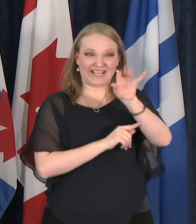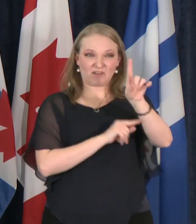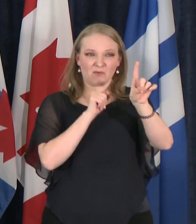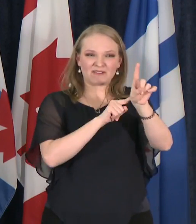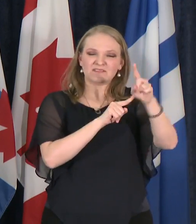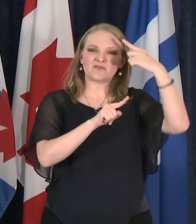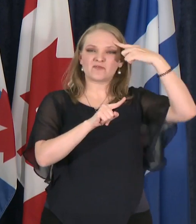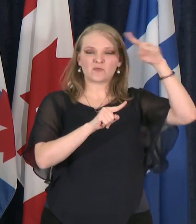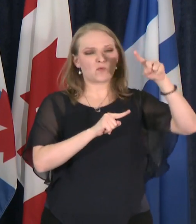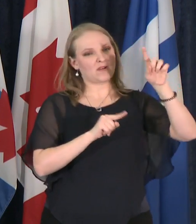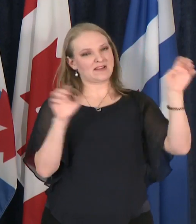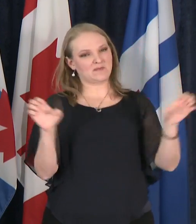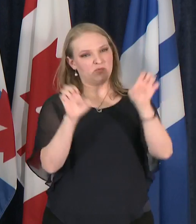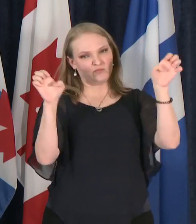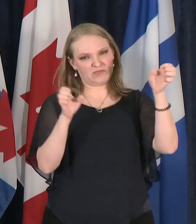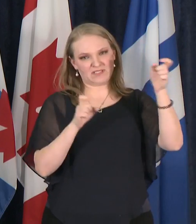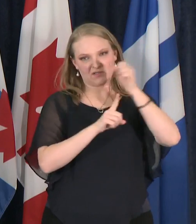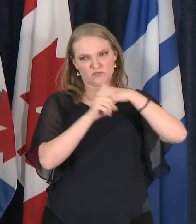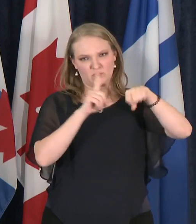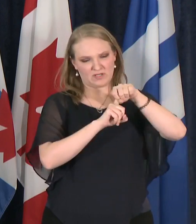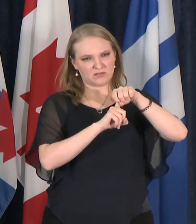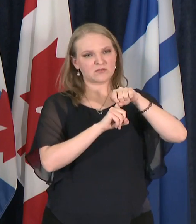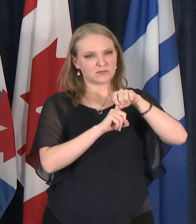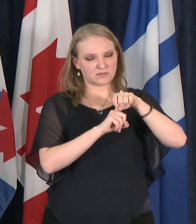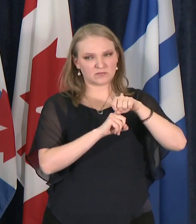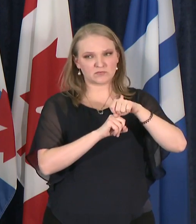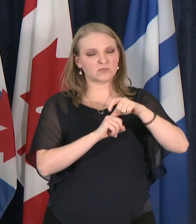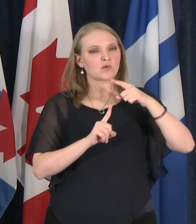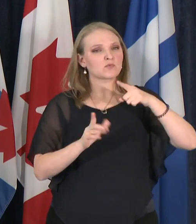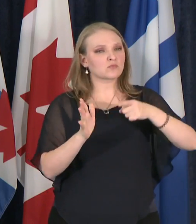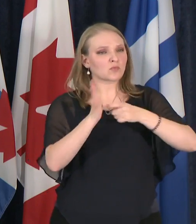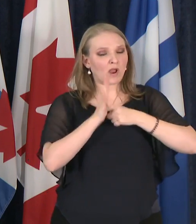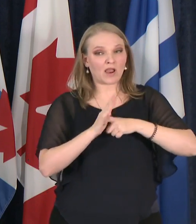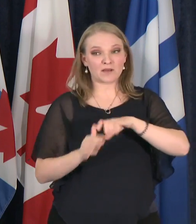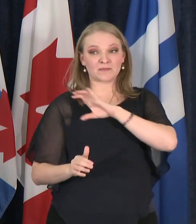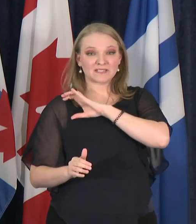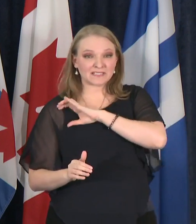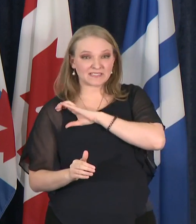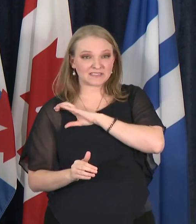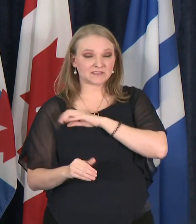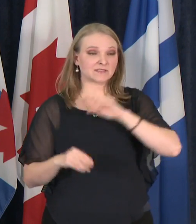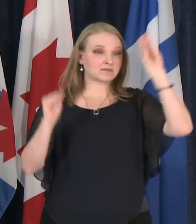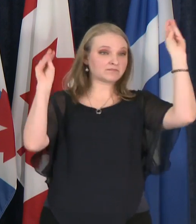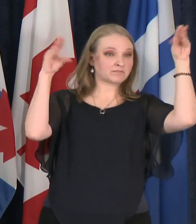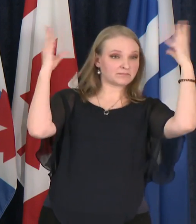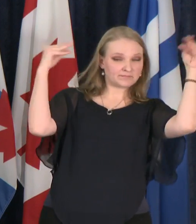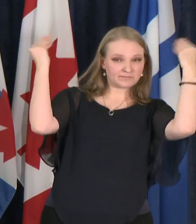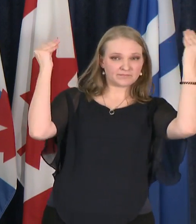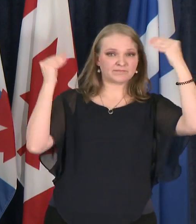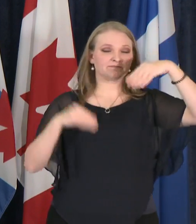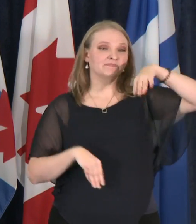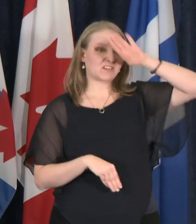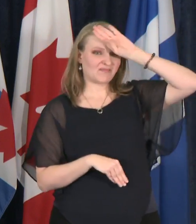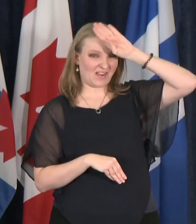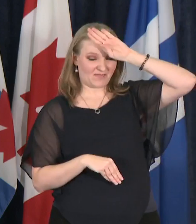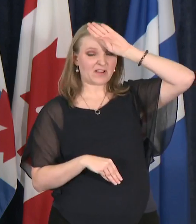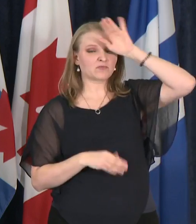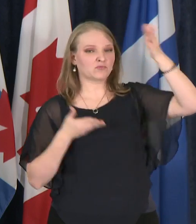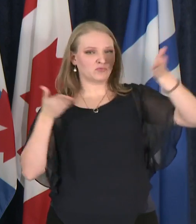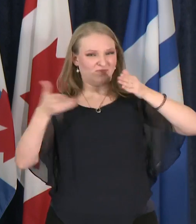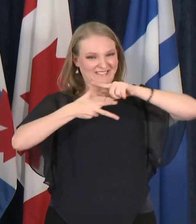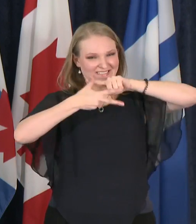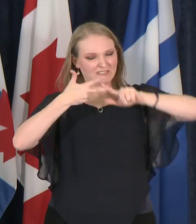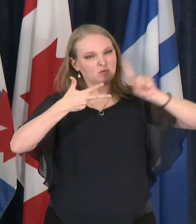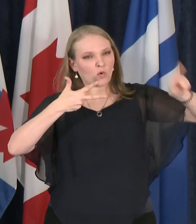use in emergency situations requiring response by Toronto Police, Toronto Paramedics, or Toronto Fire Services